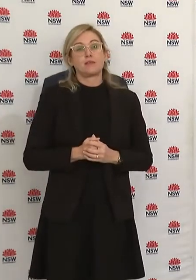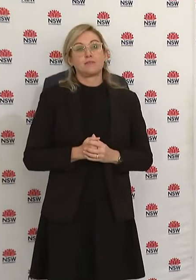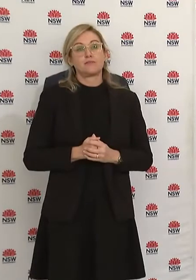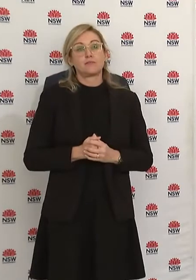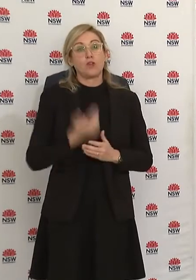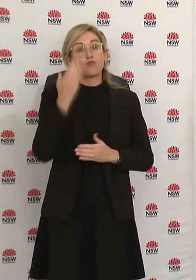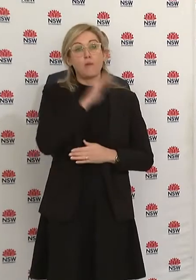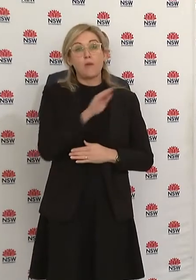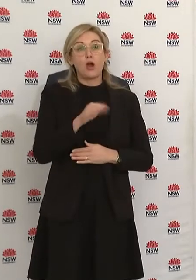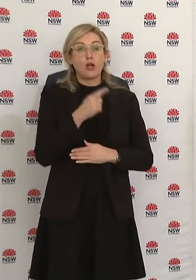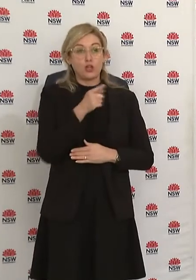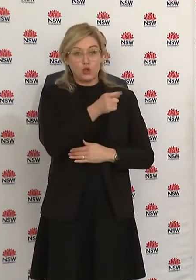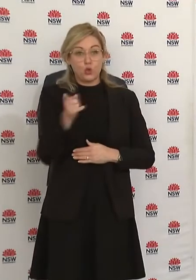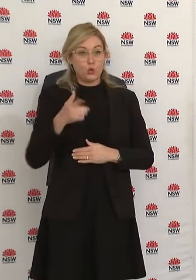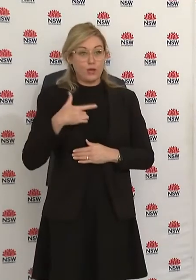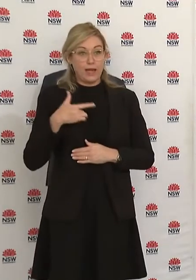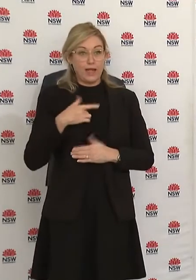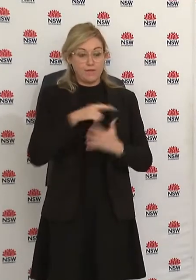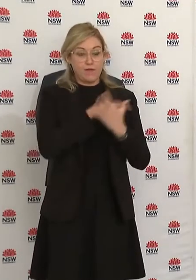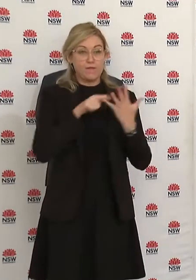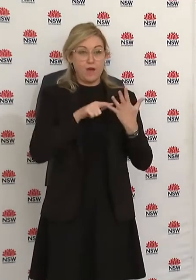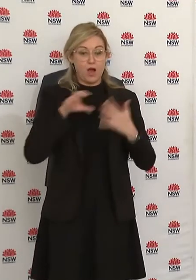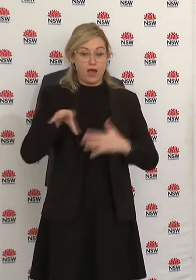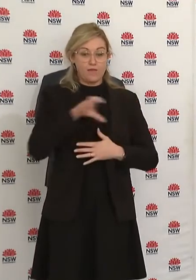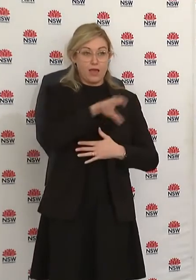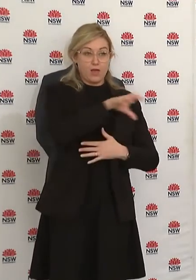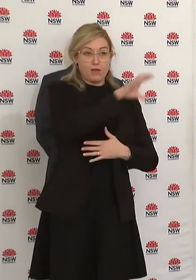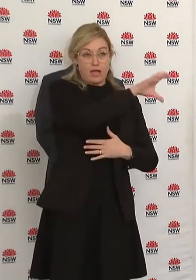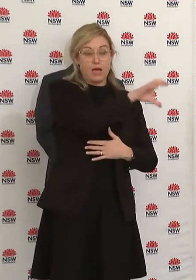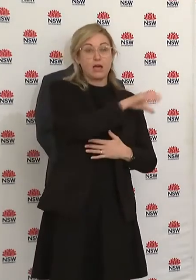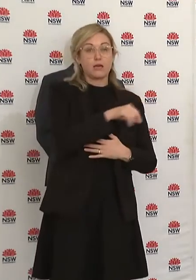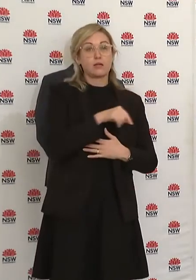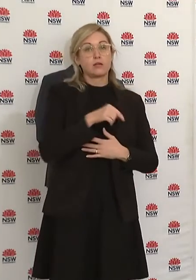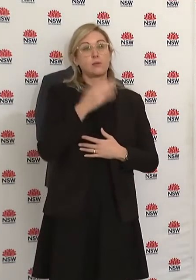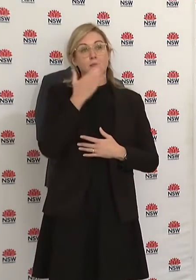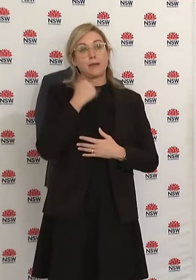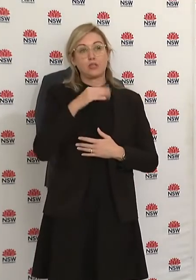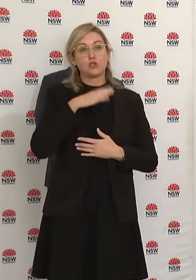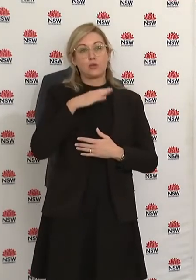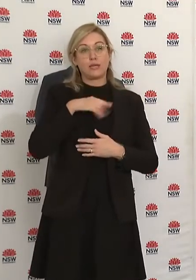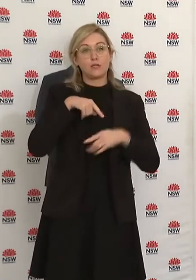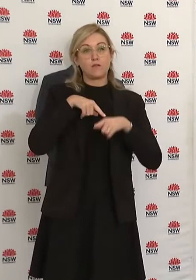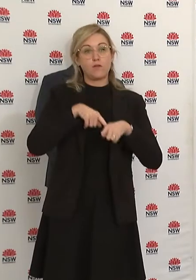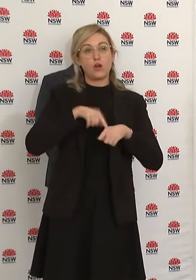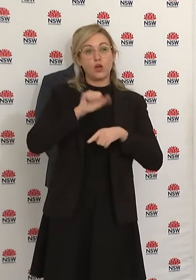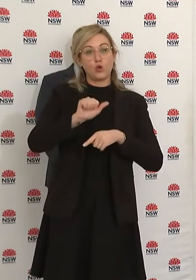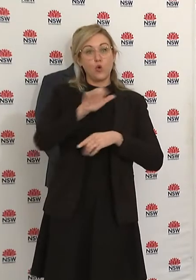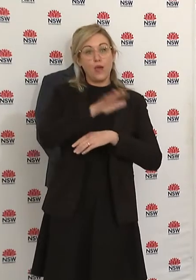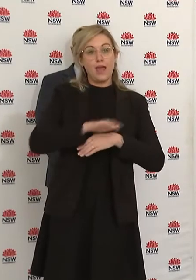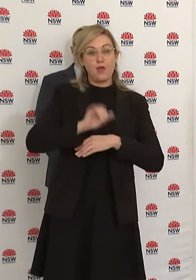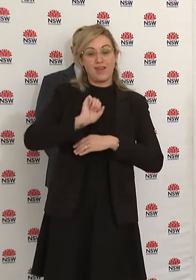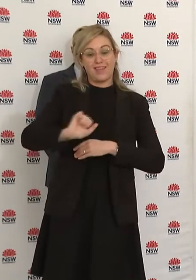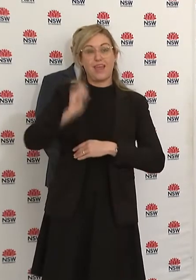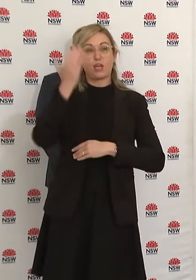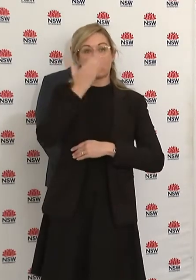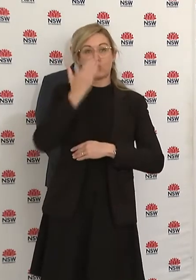also to comply with the sort of guidance that schools are directly issuing to you.